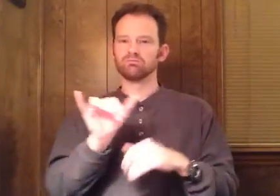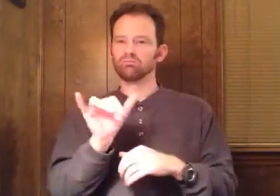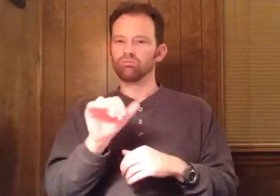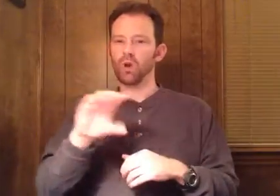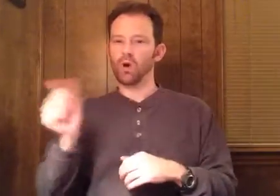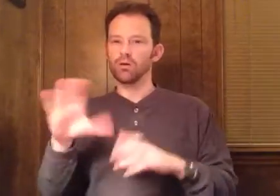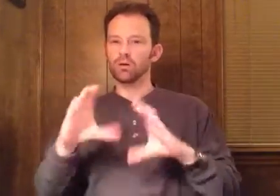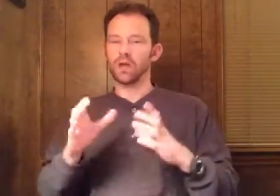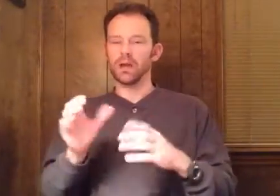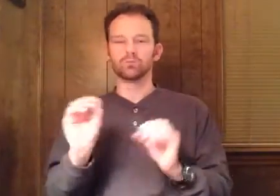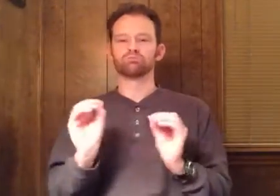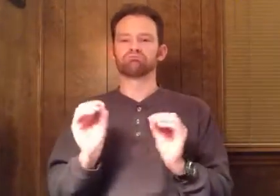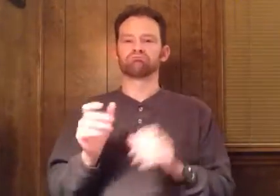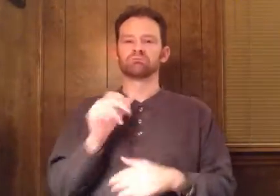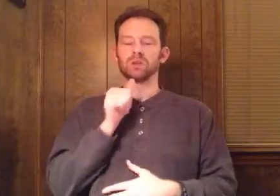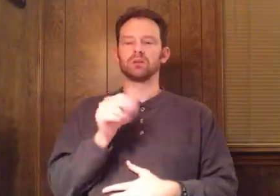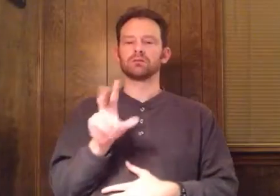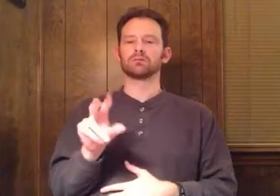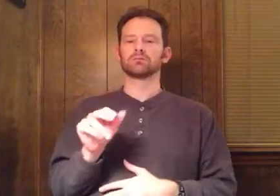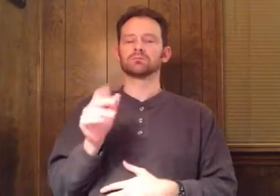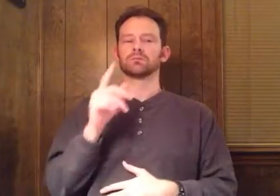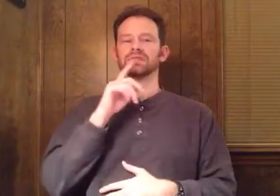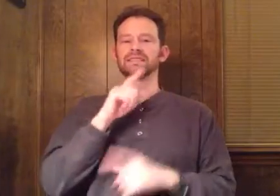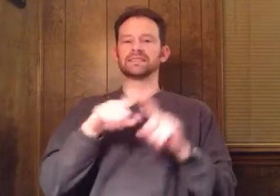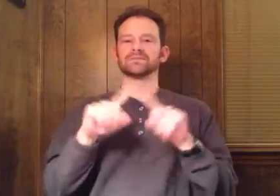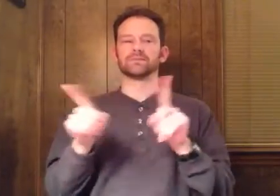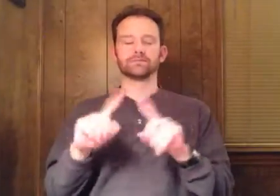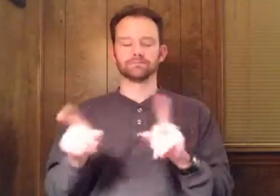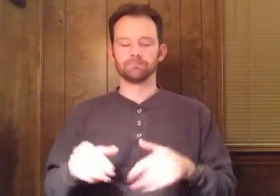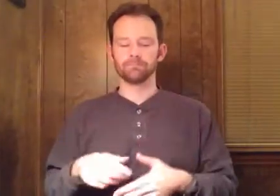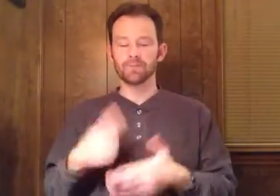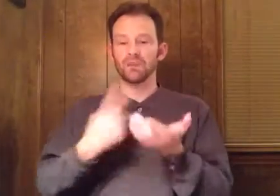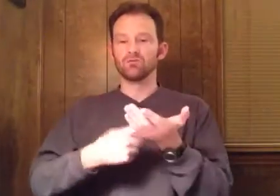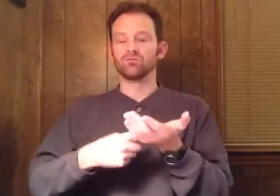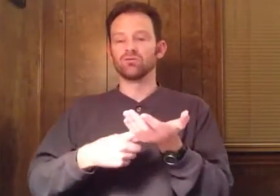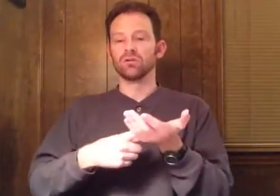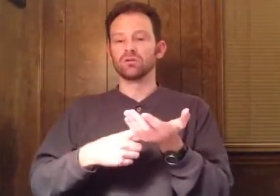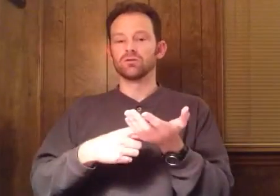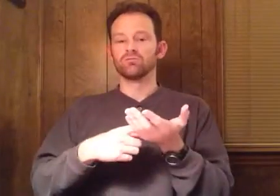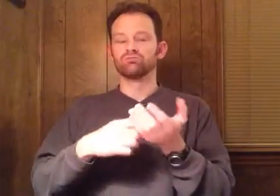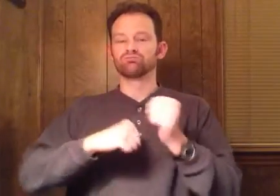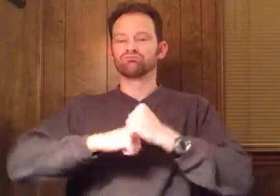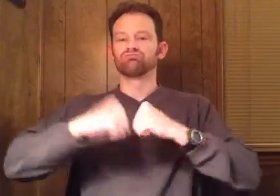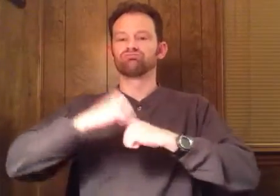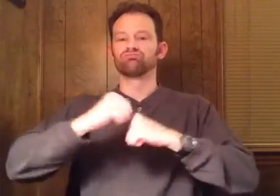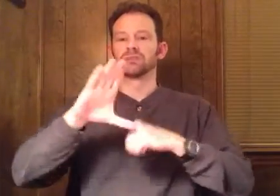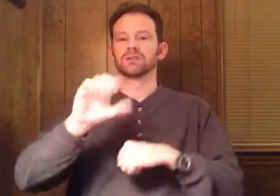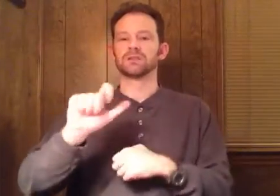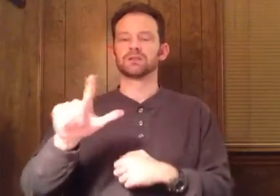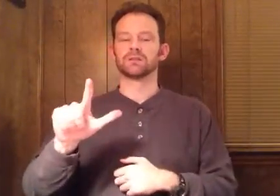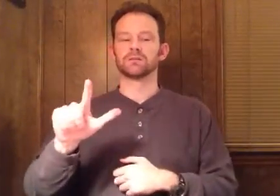Today, class, we will be covering the structure of a cell. Before we begin our demonstration, I must inform you of a few major